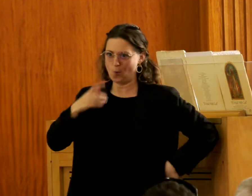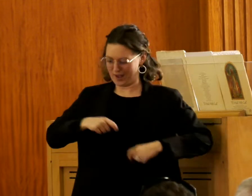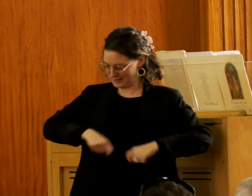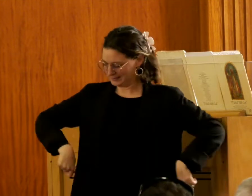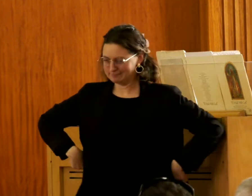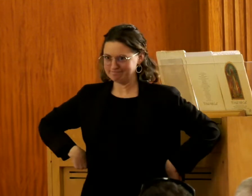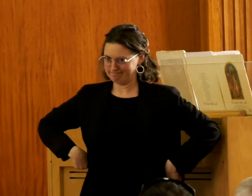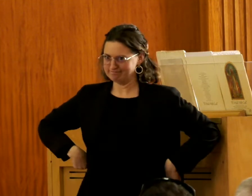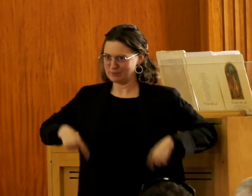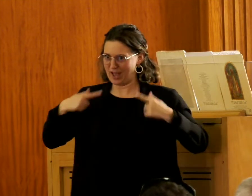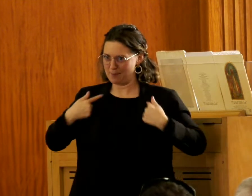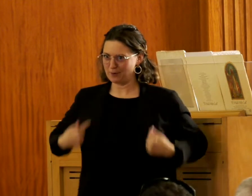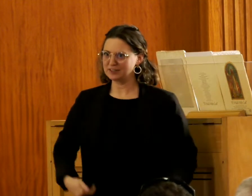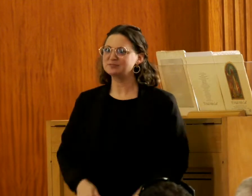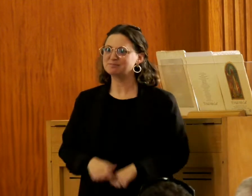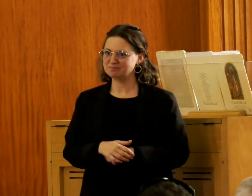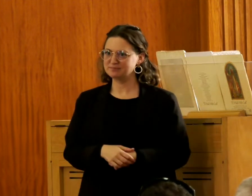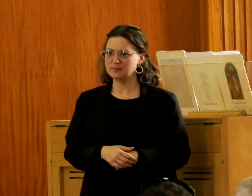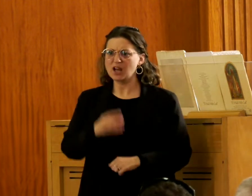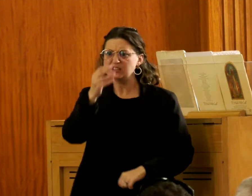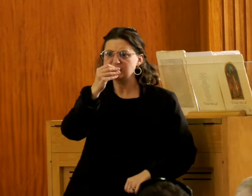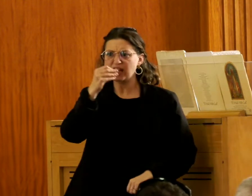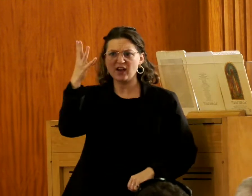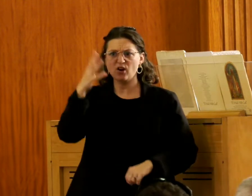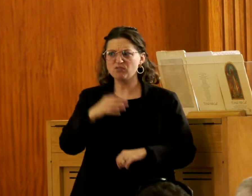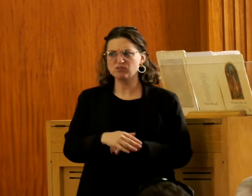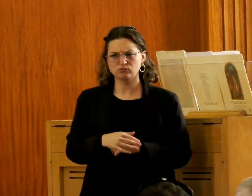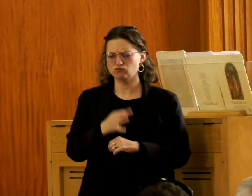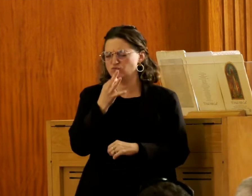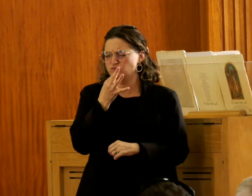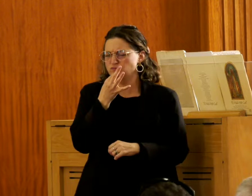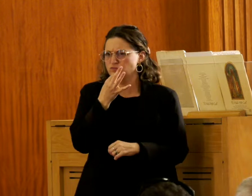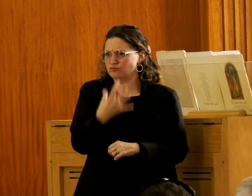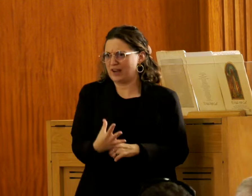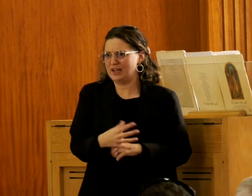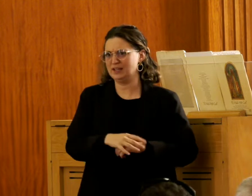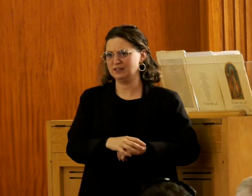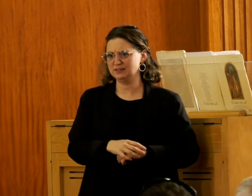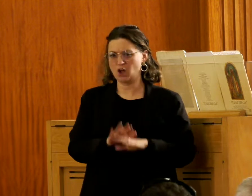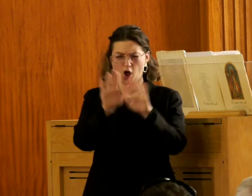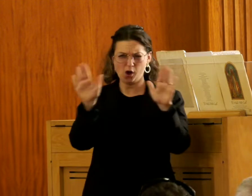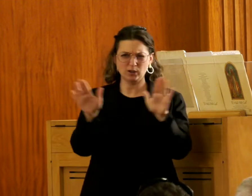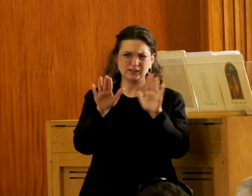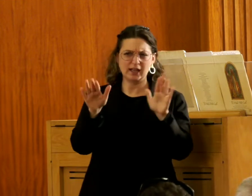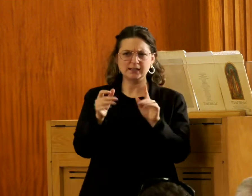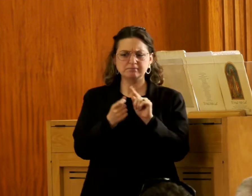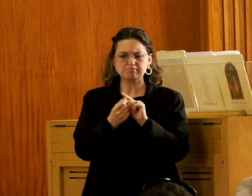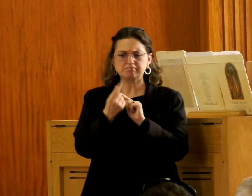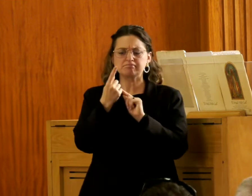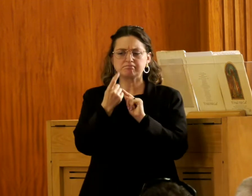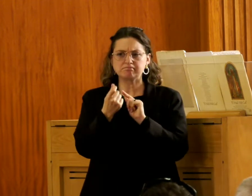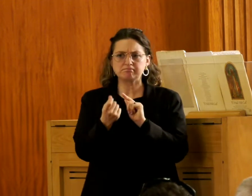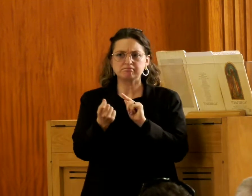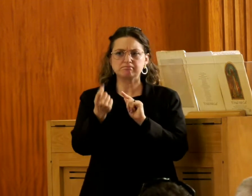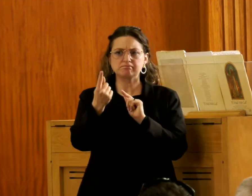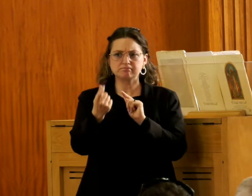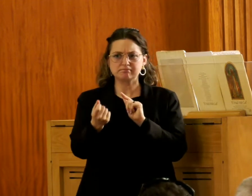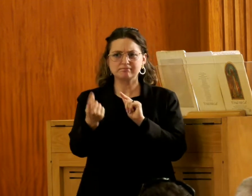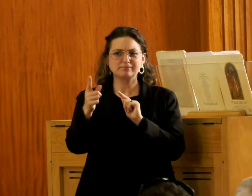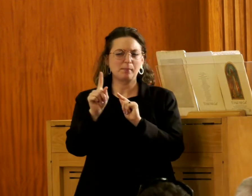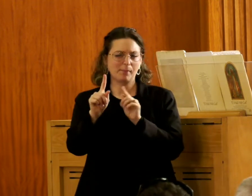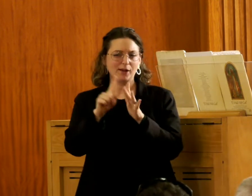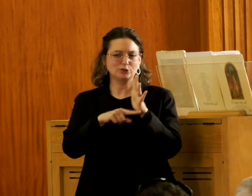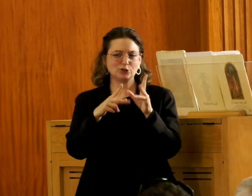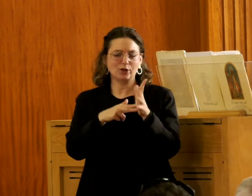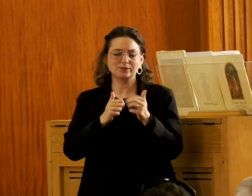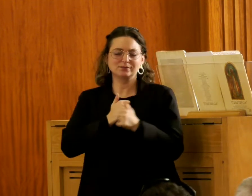off, even for the arrival of her youngest children, Peter and Julie. Holidays were few and far between, but Joan relished